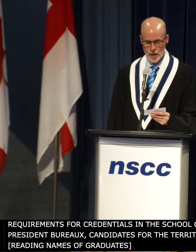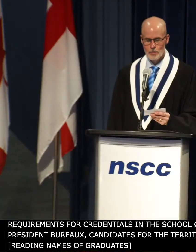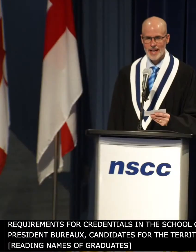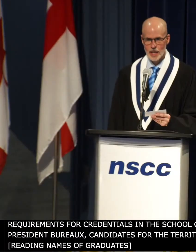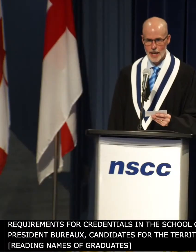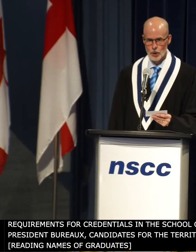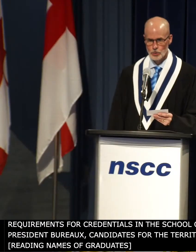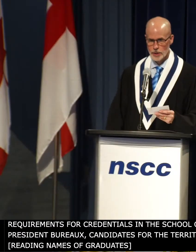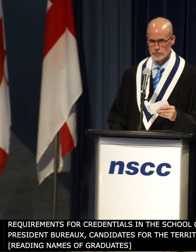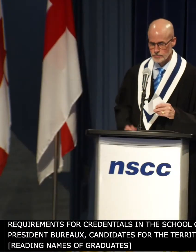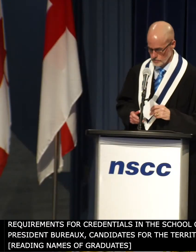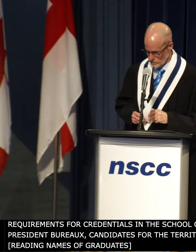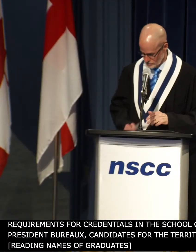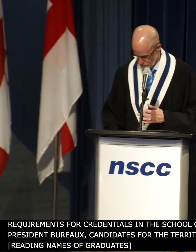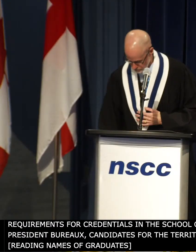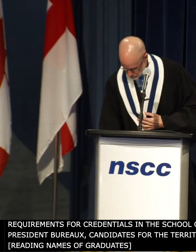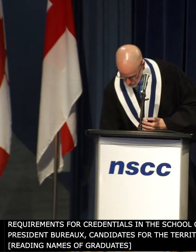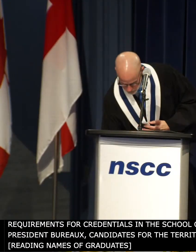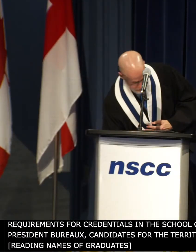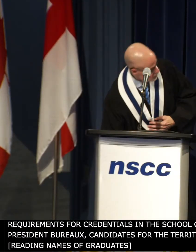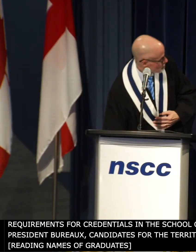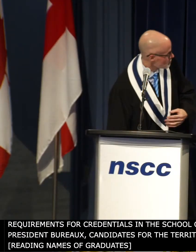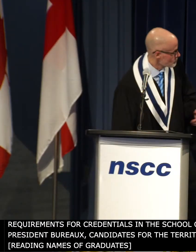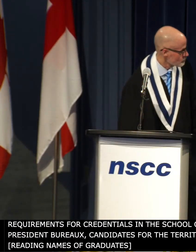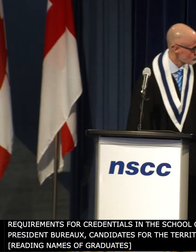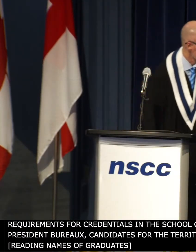Rhiannon MacLeod.